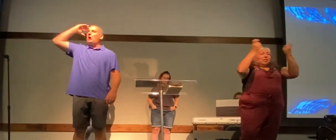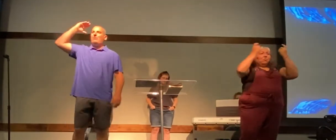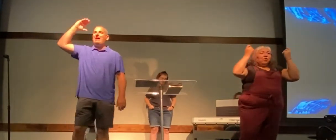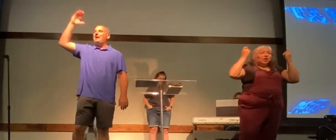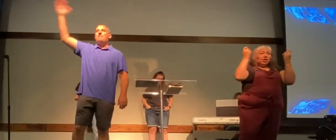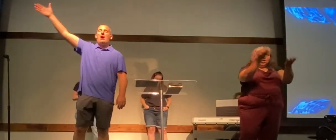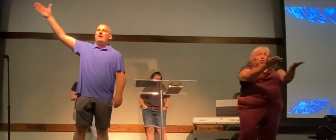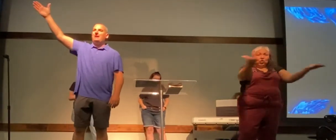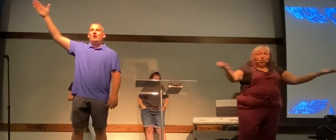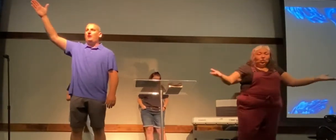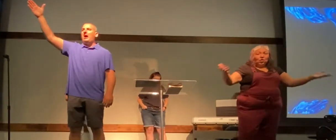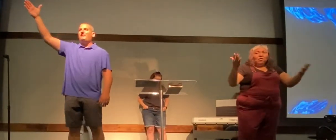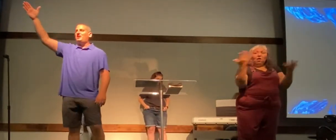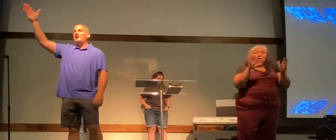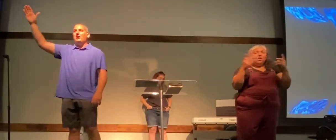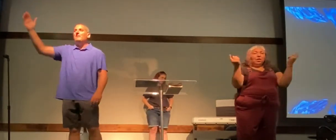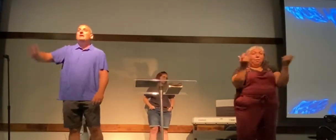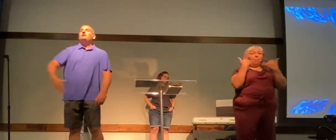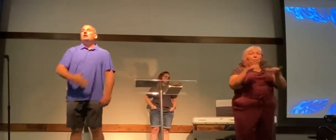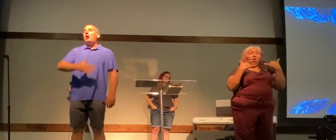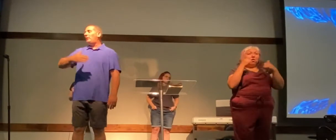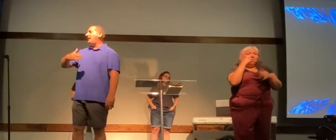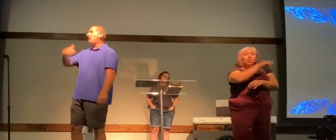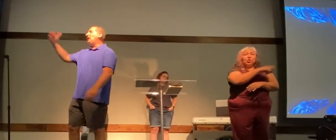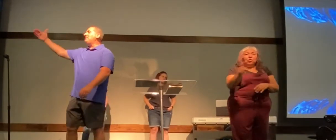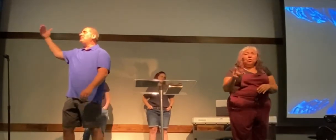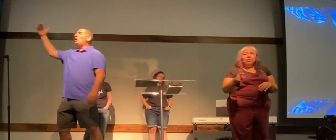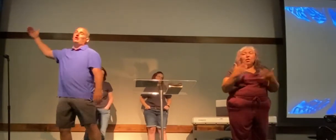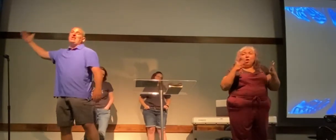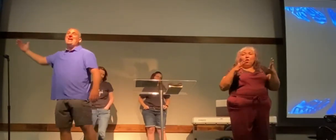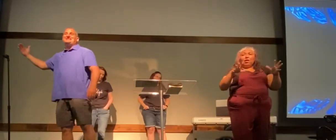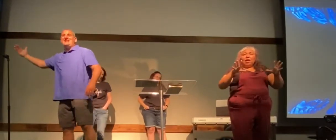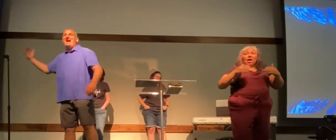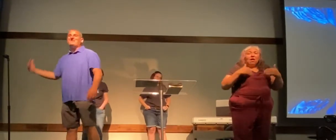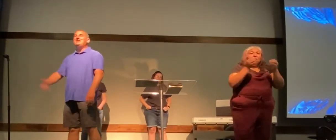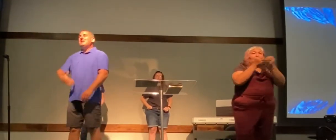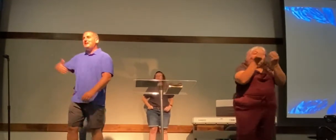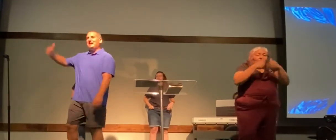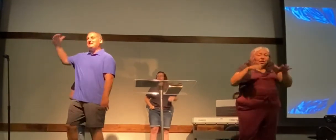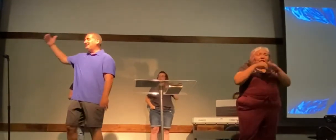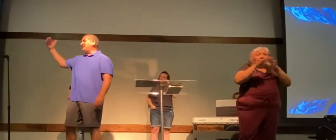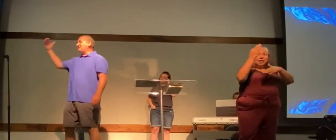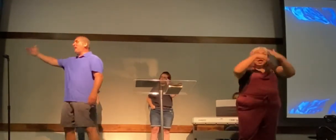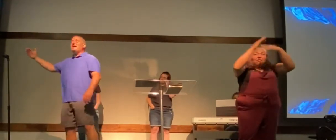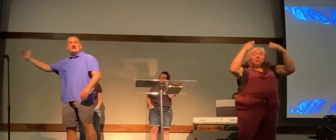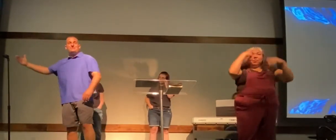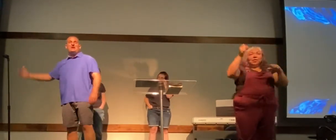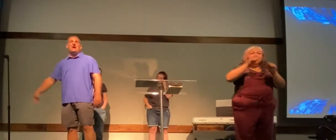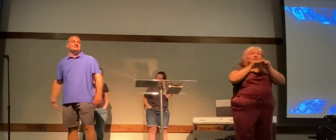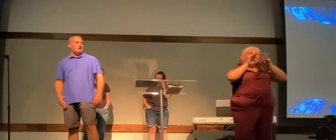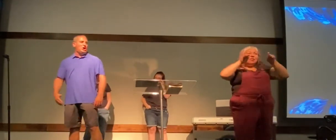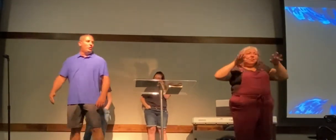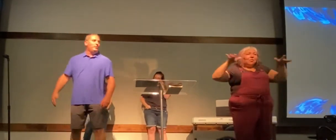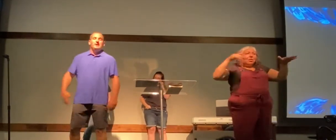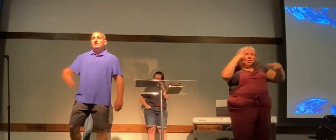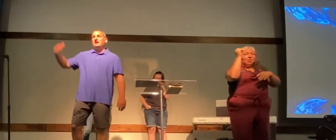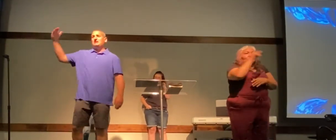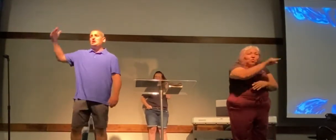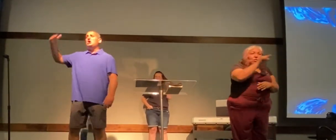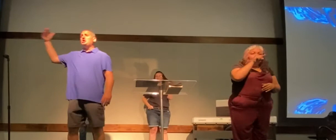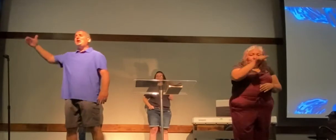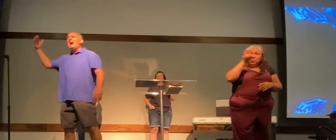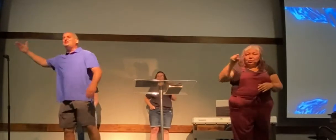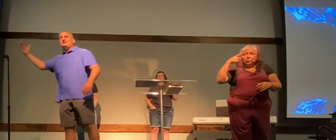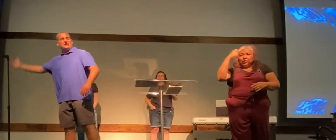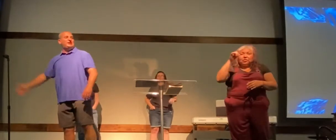There's already a party going on for you. They're already claiming more land in heaven because it's expanding because of you. Because